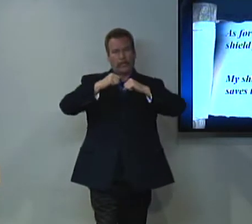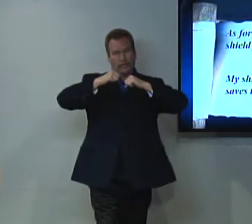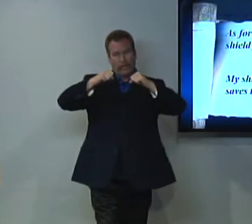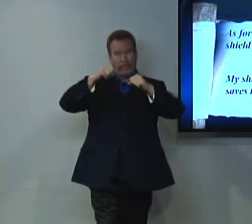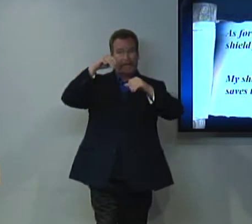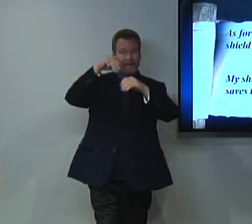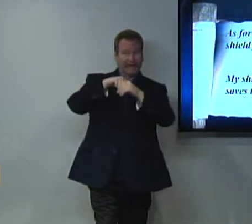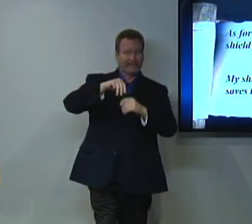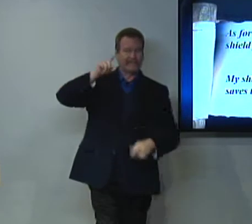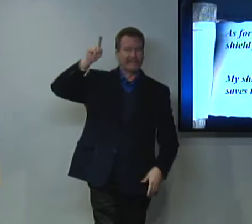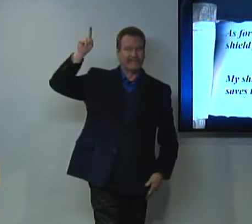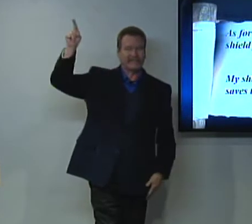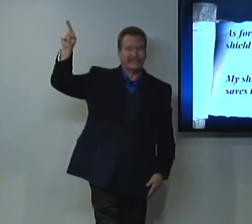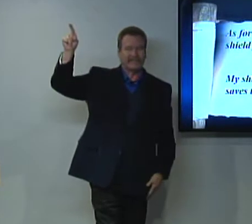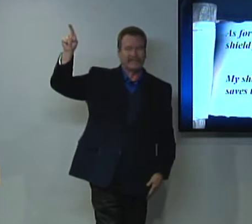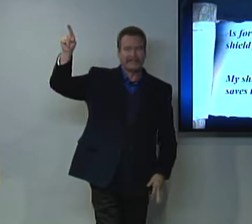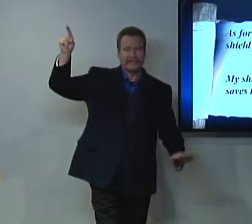take refuge in him."